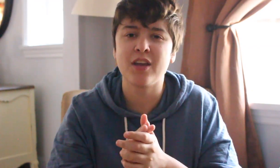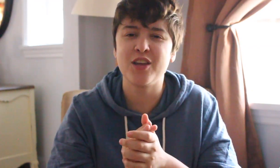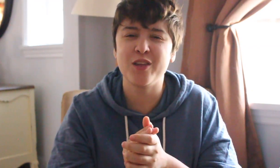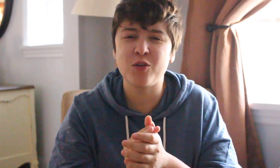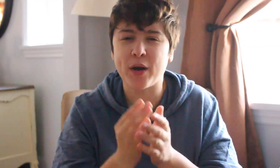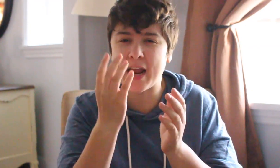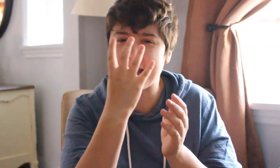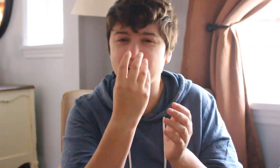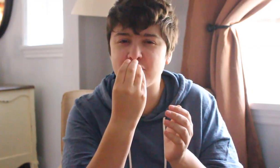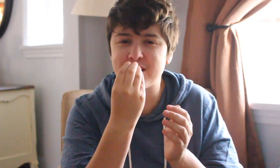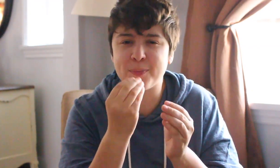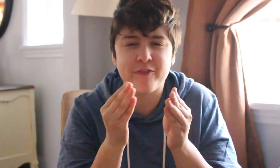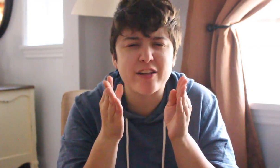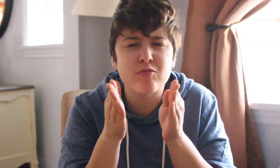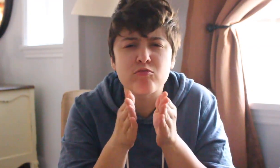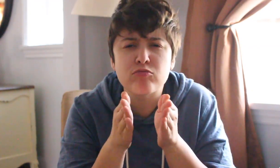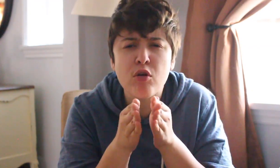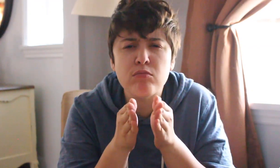You want to kind of scrunch up your face. Small.